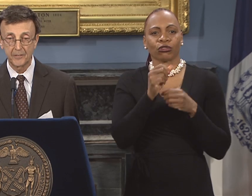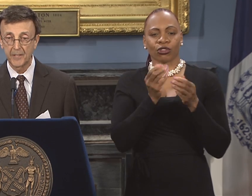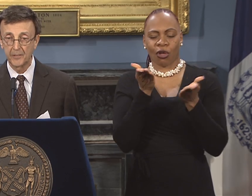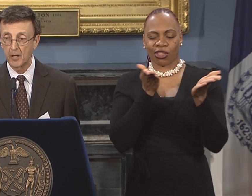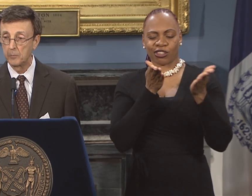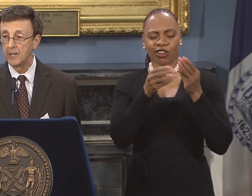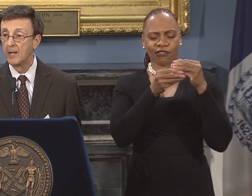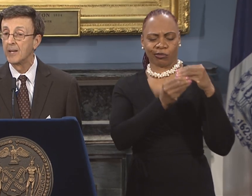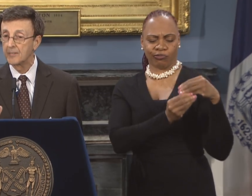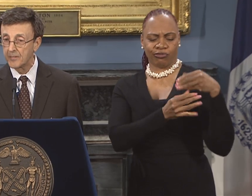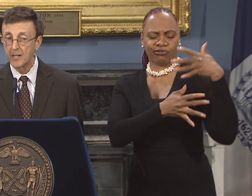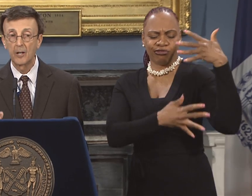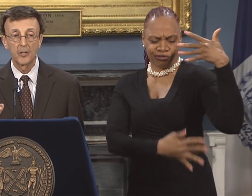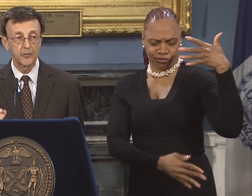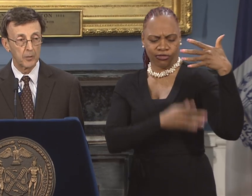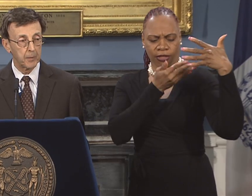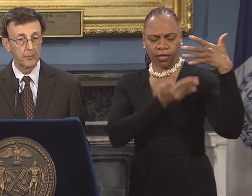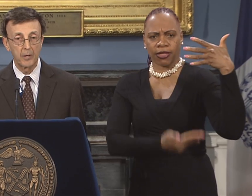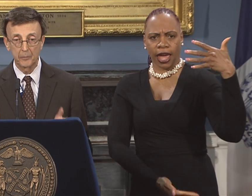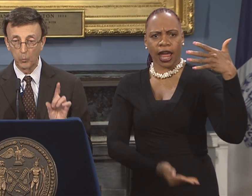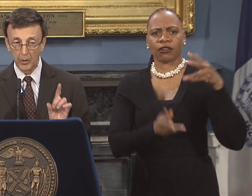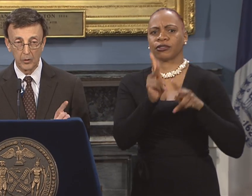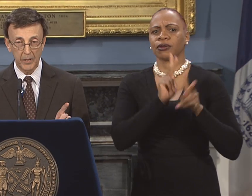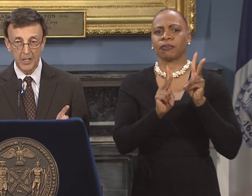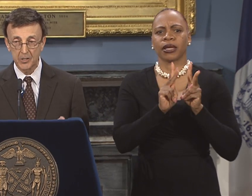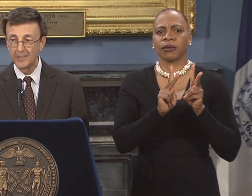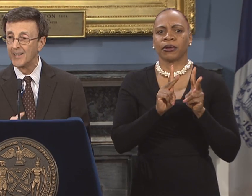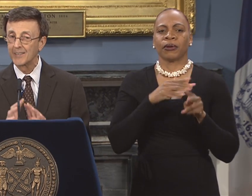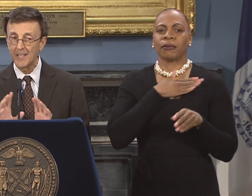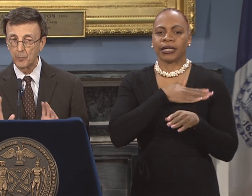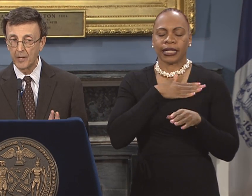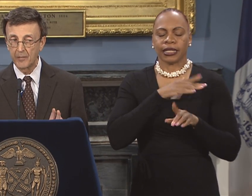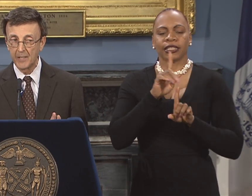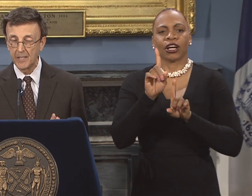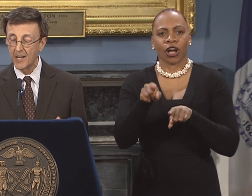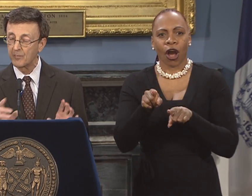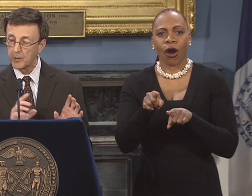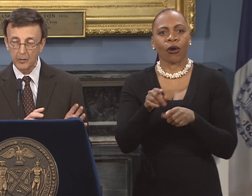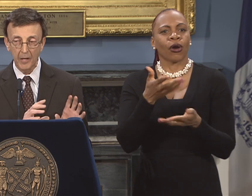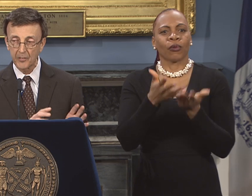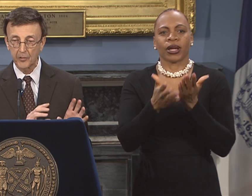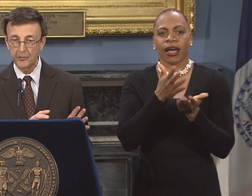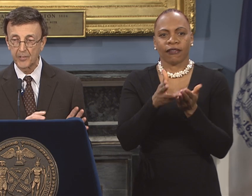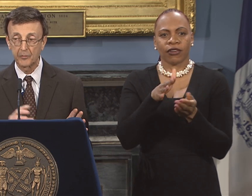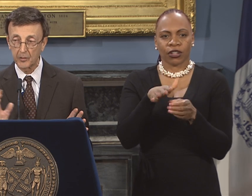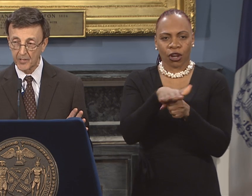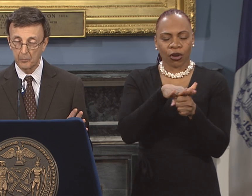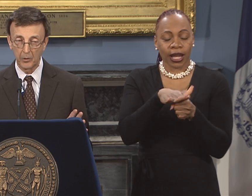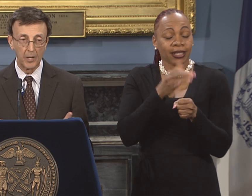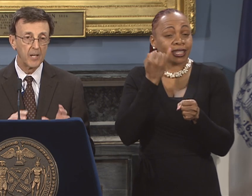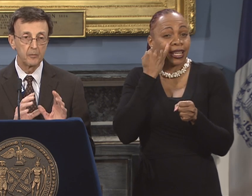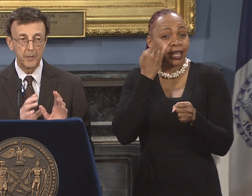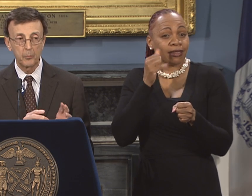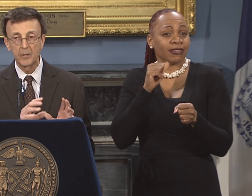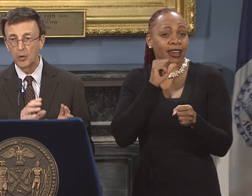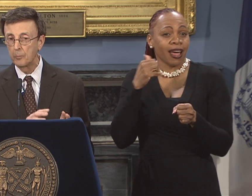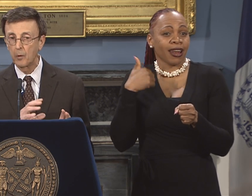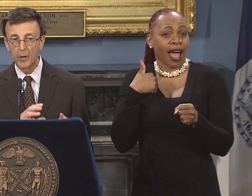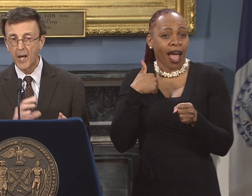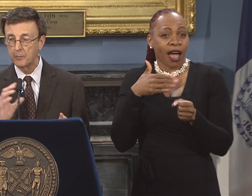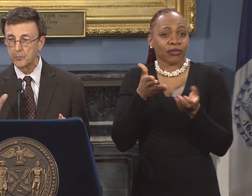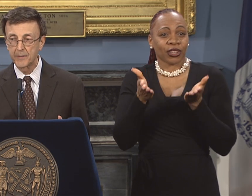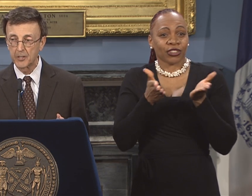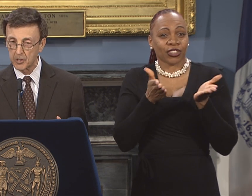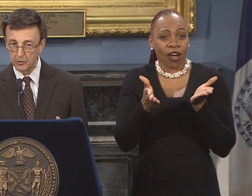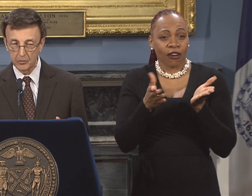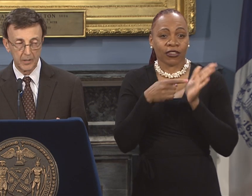not hesitate to come in. It's there so that people can come to one location, get whatever they need. And if we don't have the service there, for example, if people want to know about